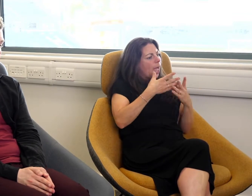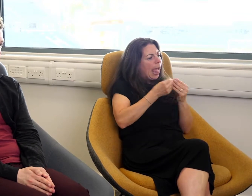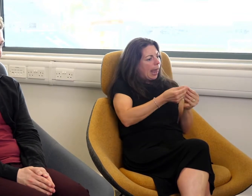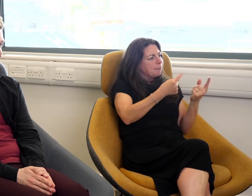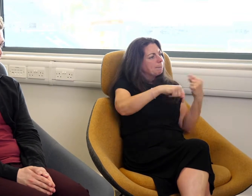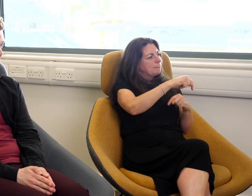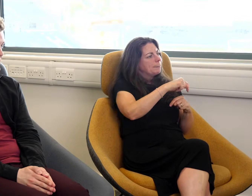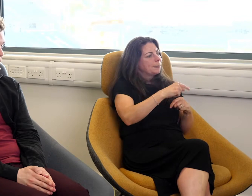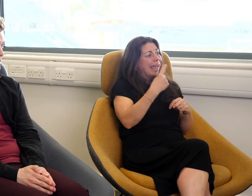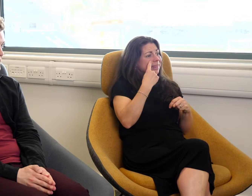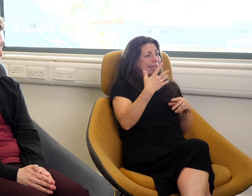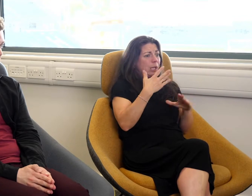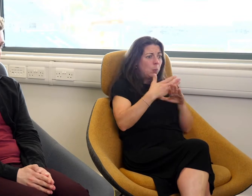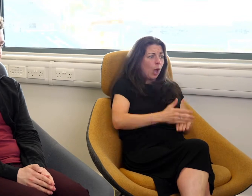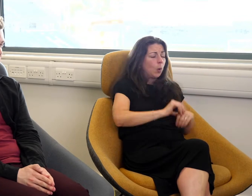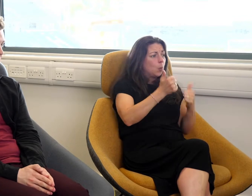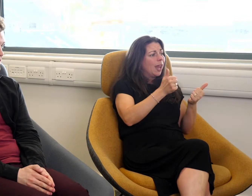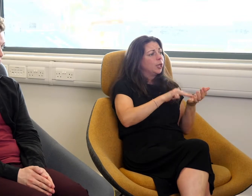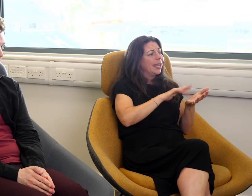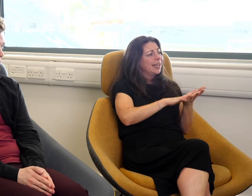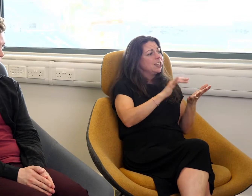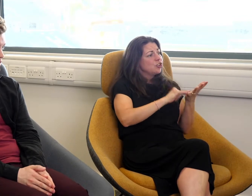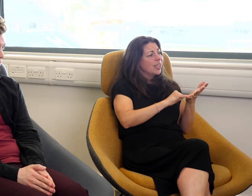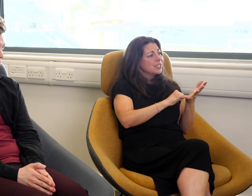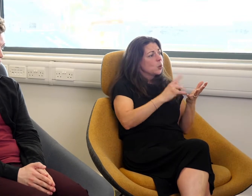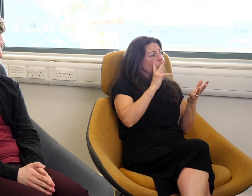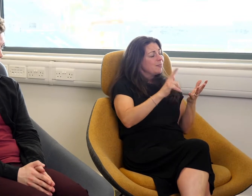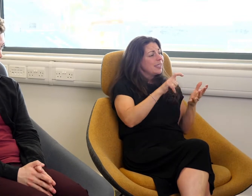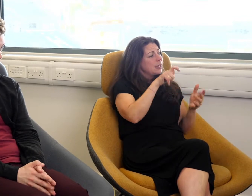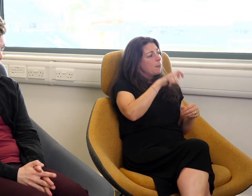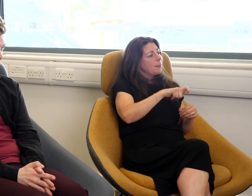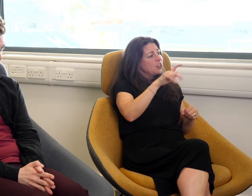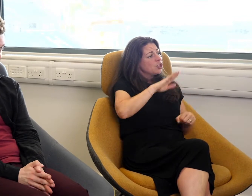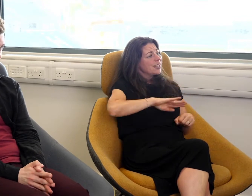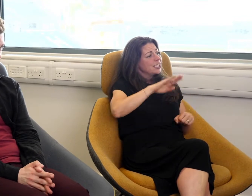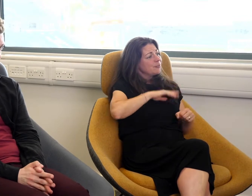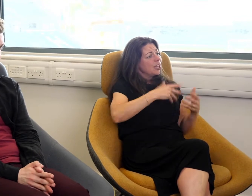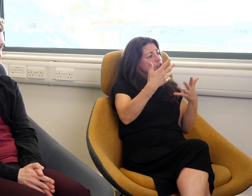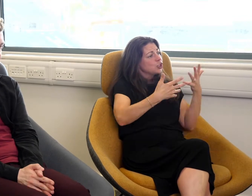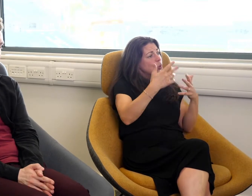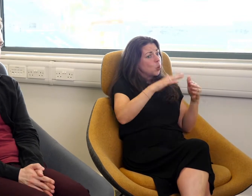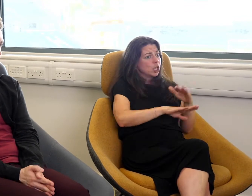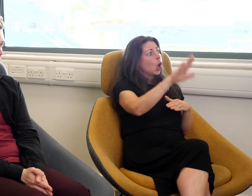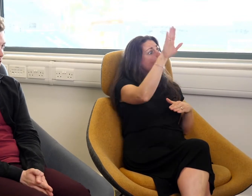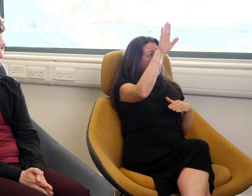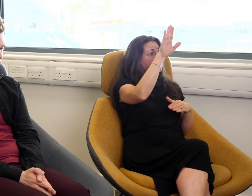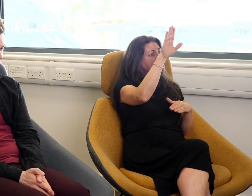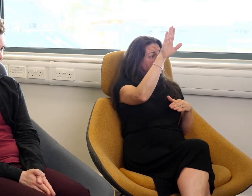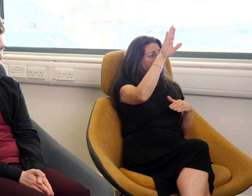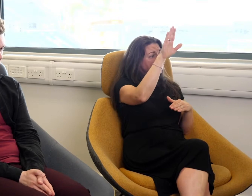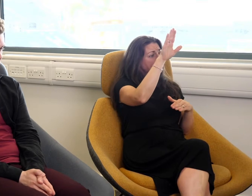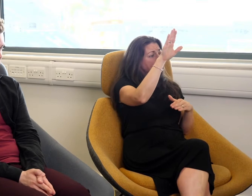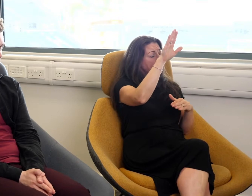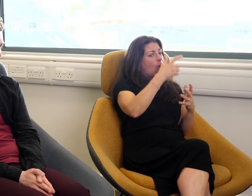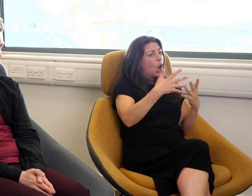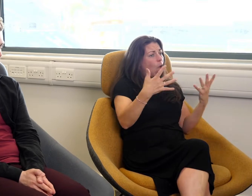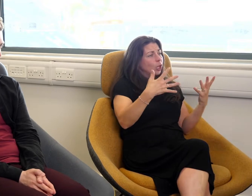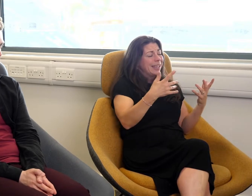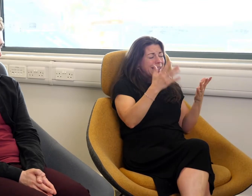the NHS. We've seen kind of patient satisfaction scores go up a lot since we came into office. I can't remember what they are off the top of my head, but there's been a